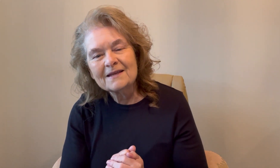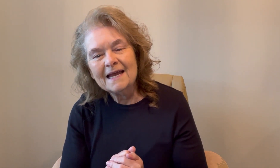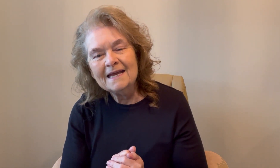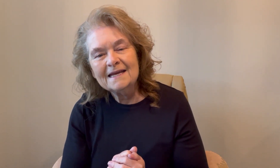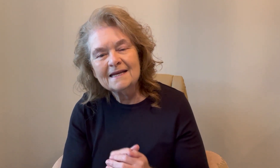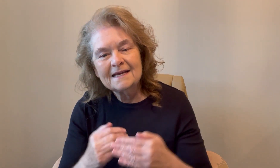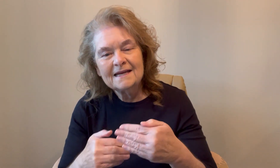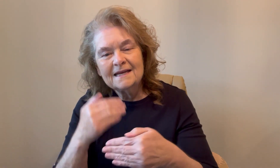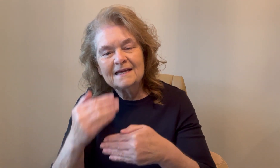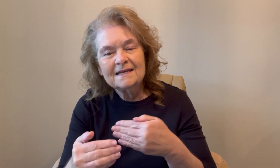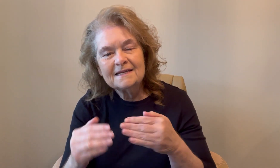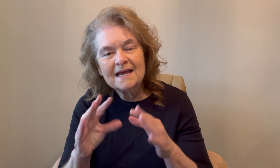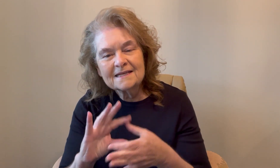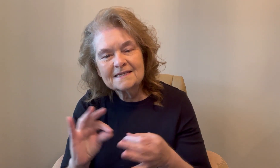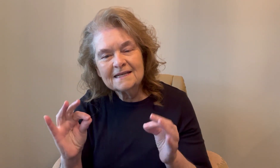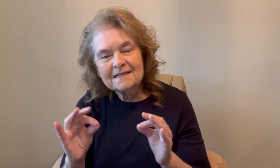Okay, next sentence.